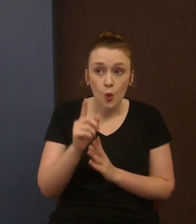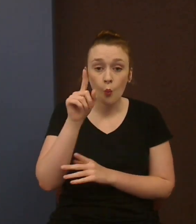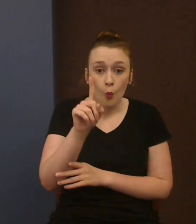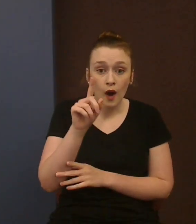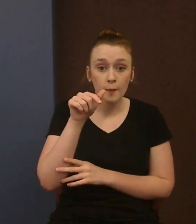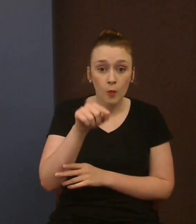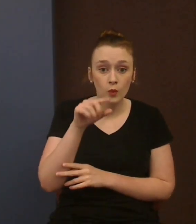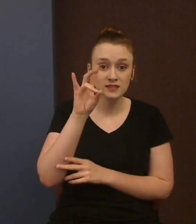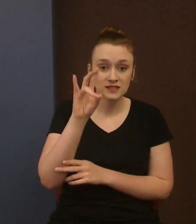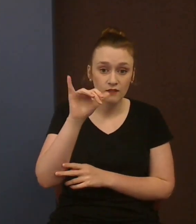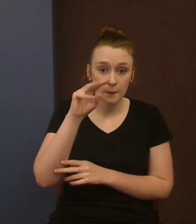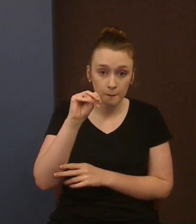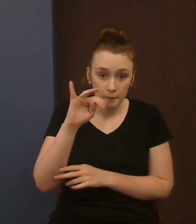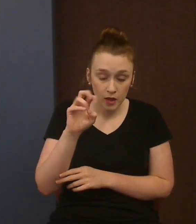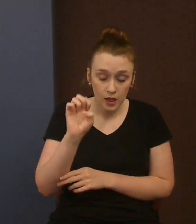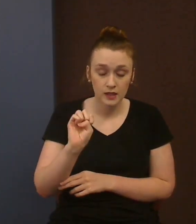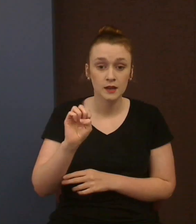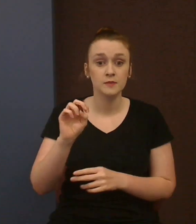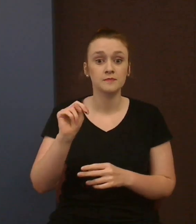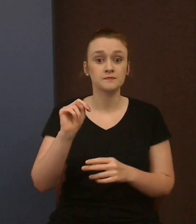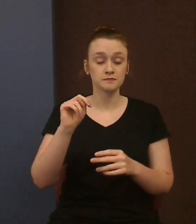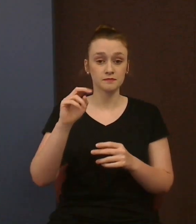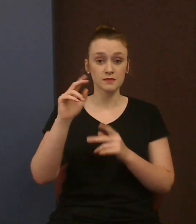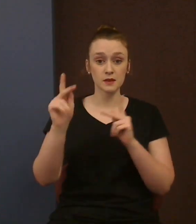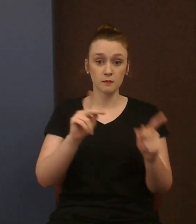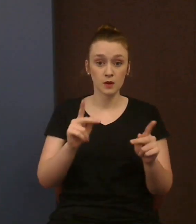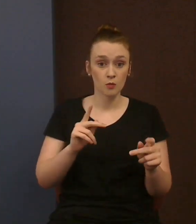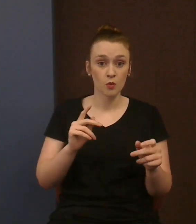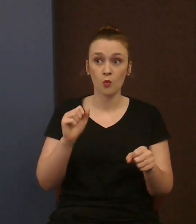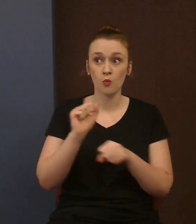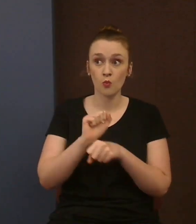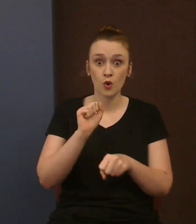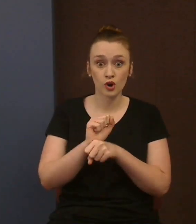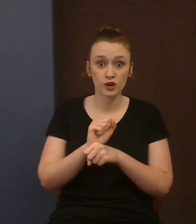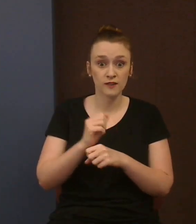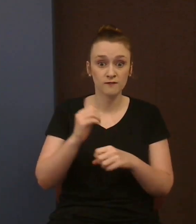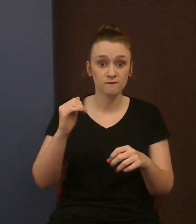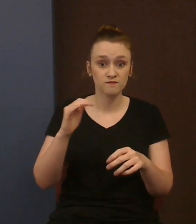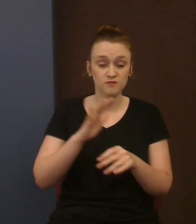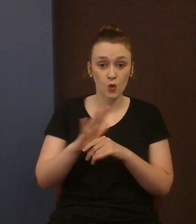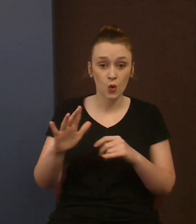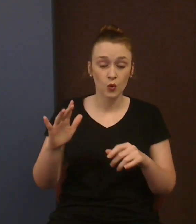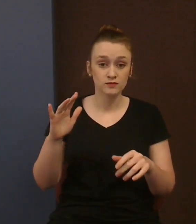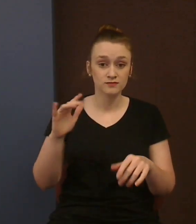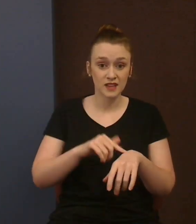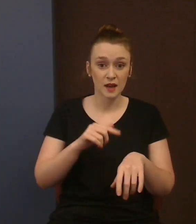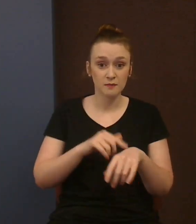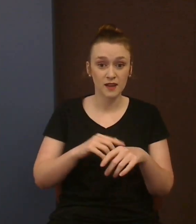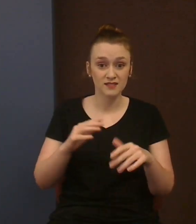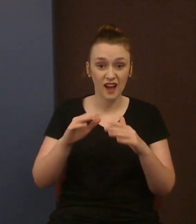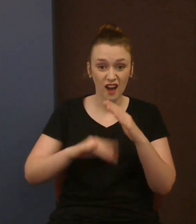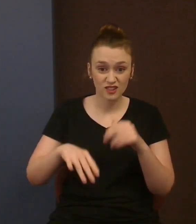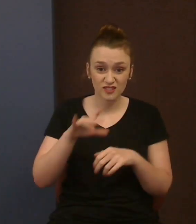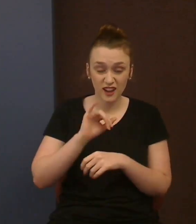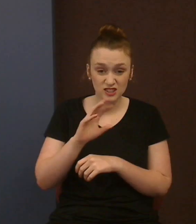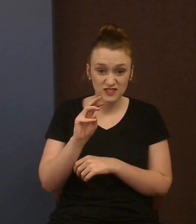under the age of 16 working full-time. That's illegal now. You can't do that. Working